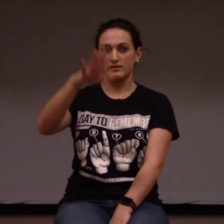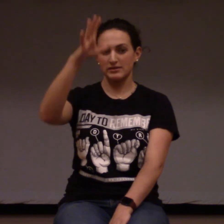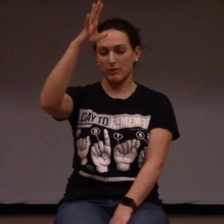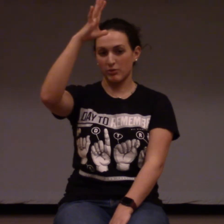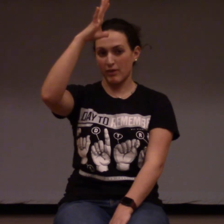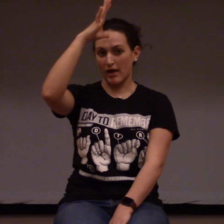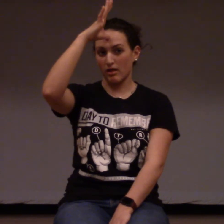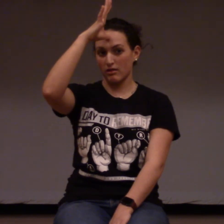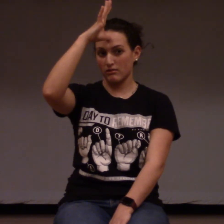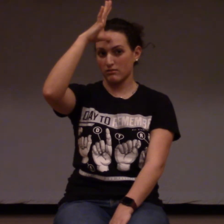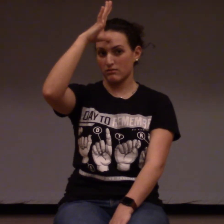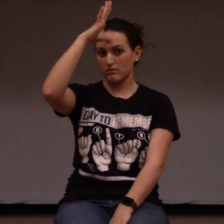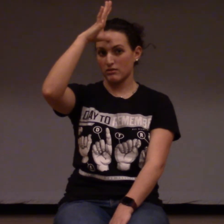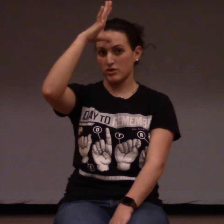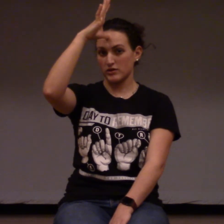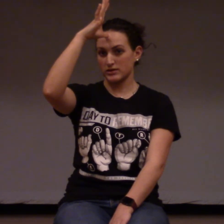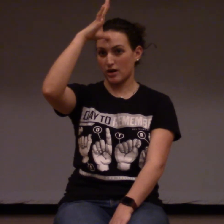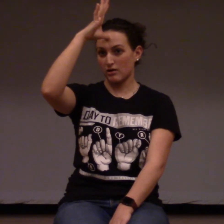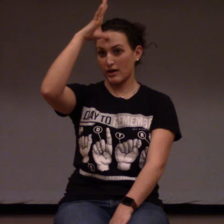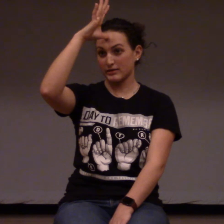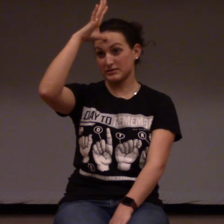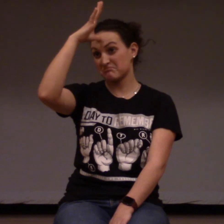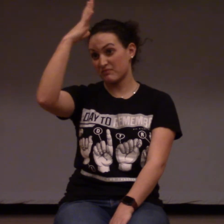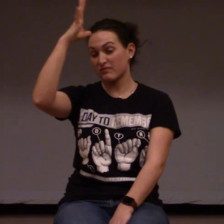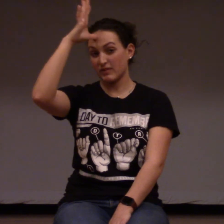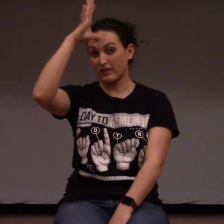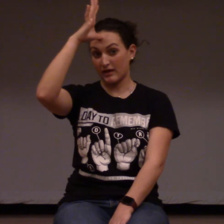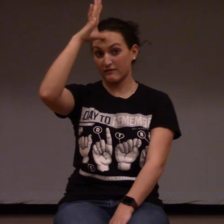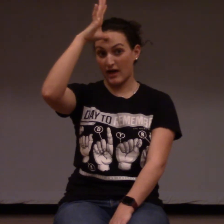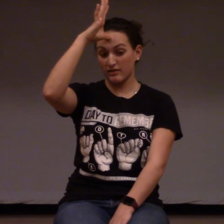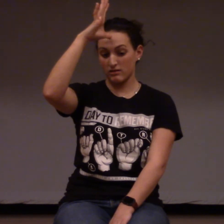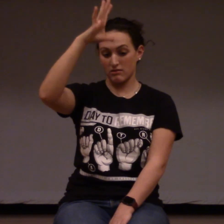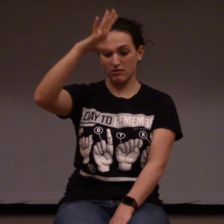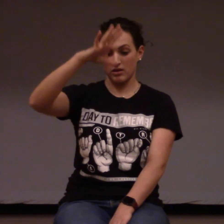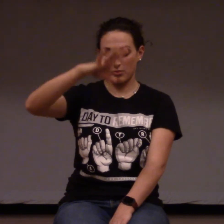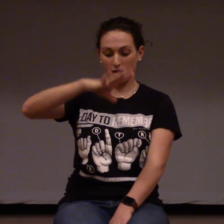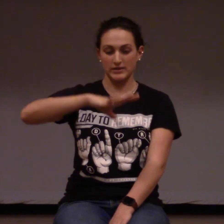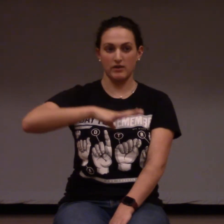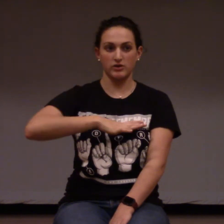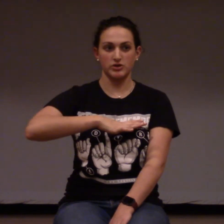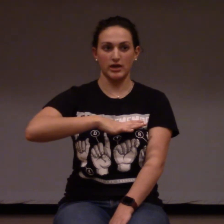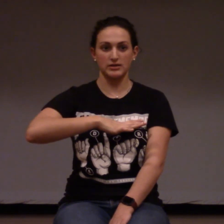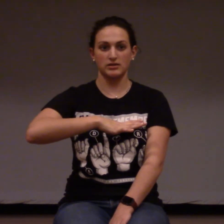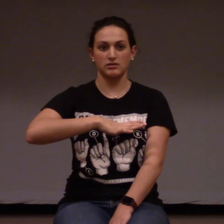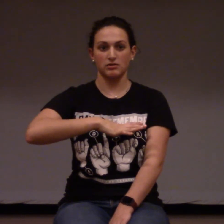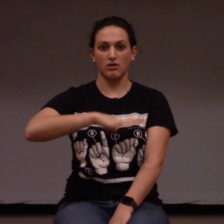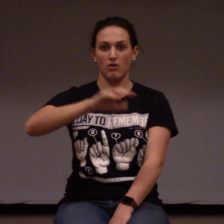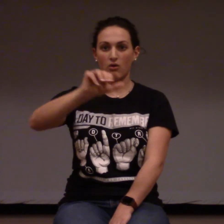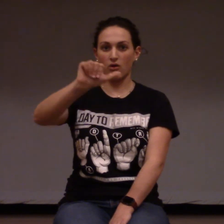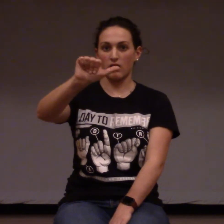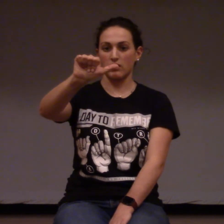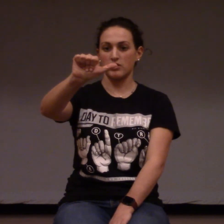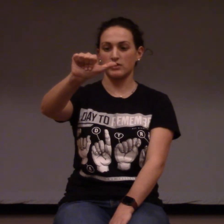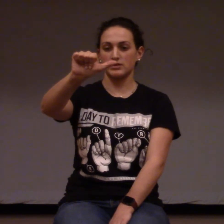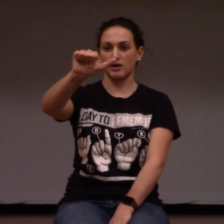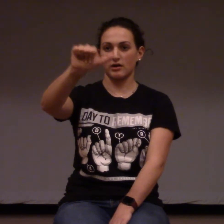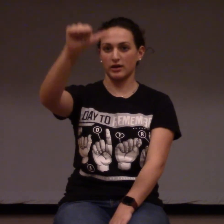Same with male. You can start as like father and bring it down to your chest, or you can start it like